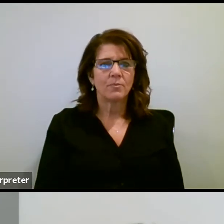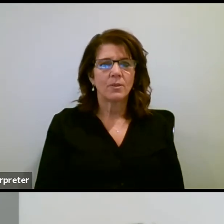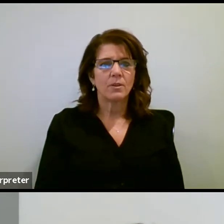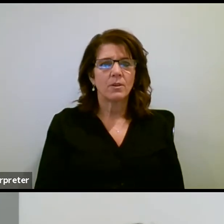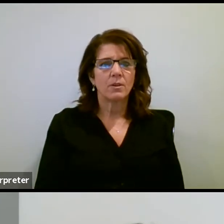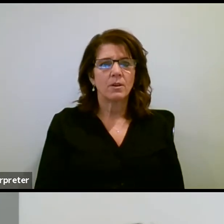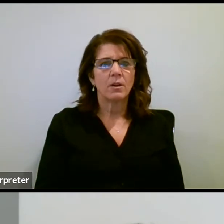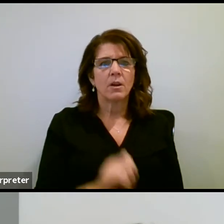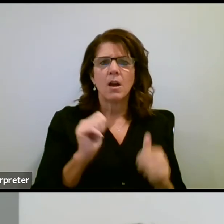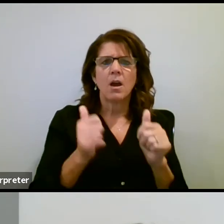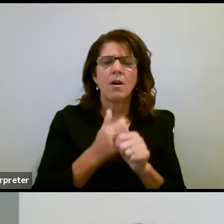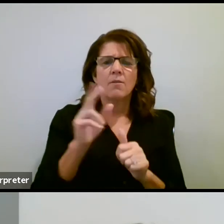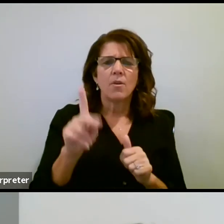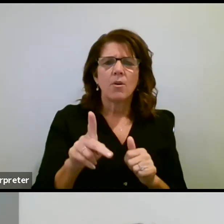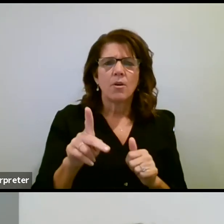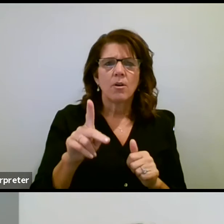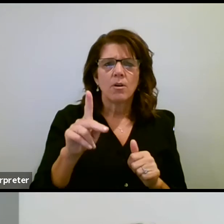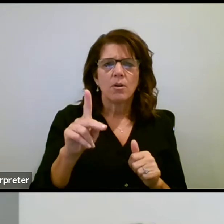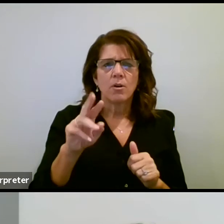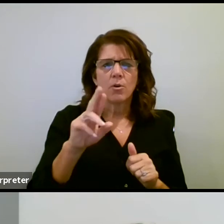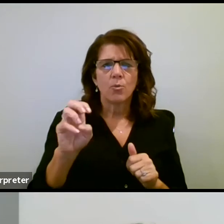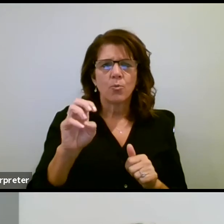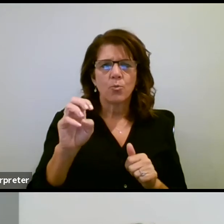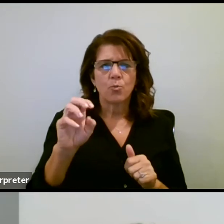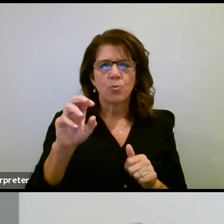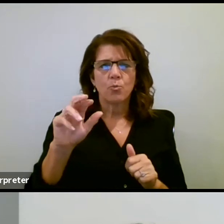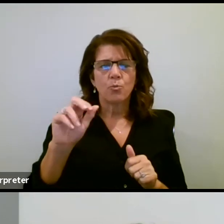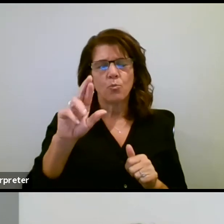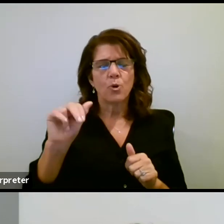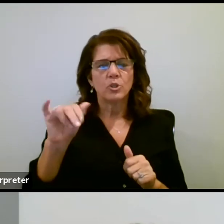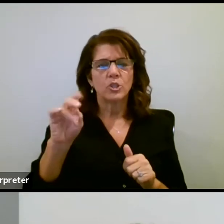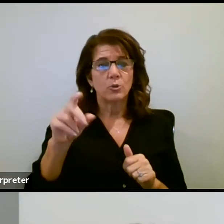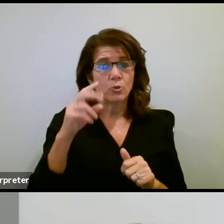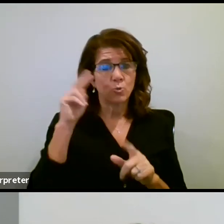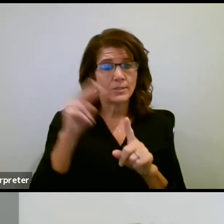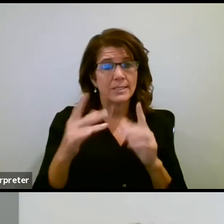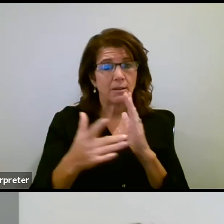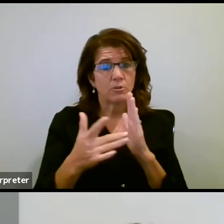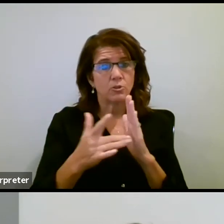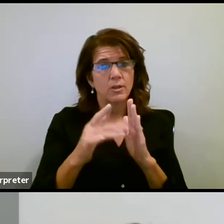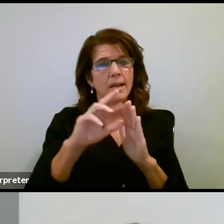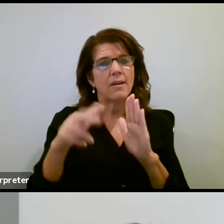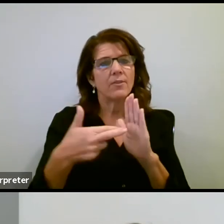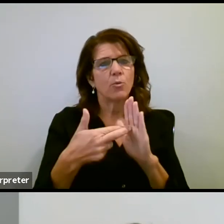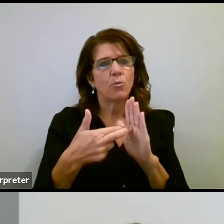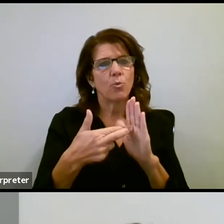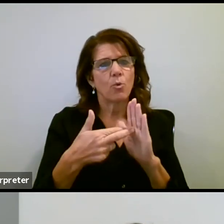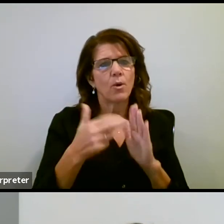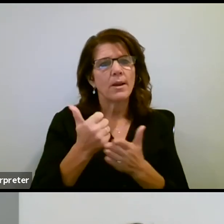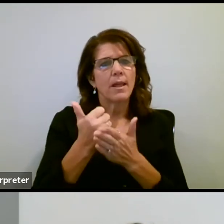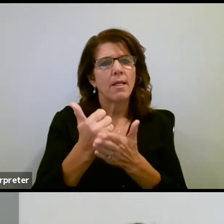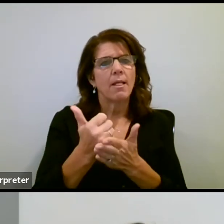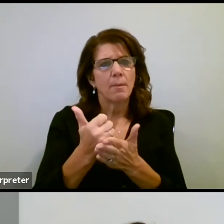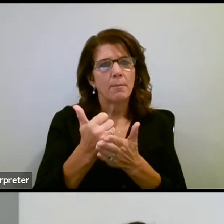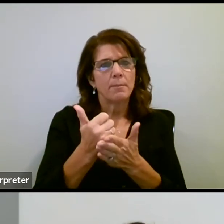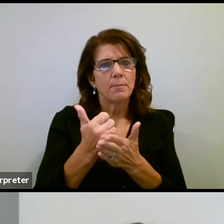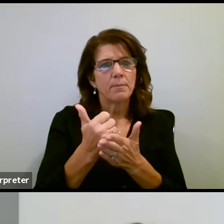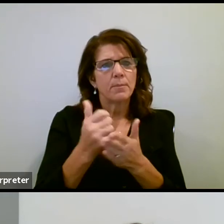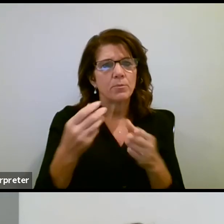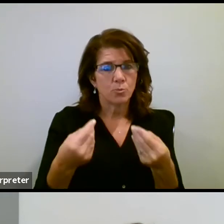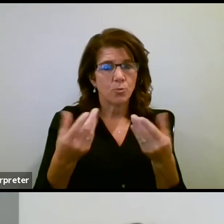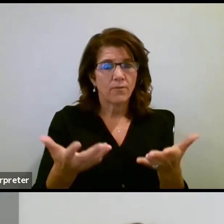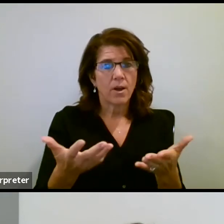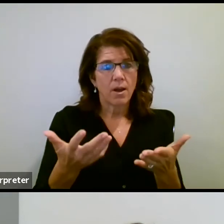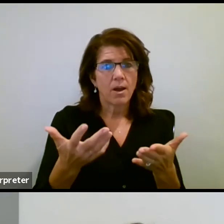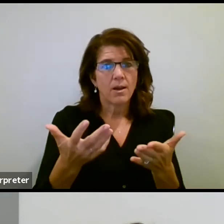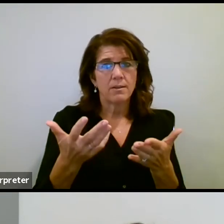follow-up, Rajendra, do you see technology also playing a role in helping to provide some